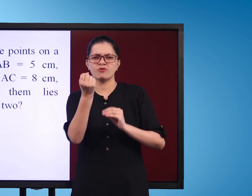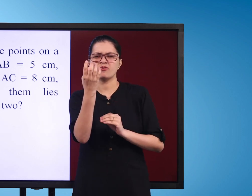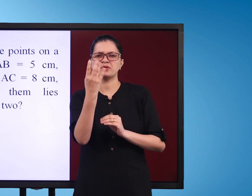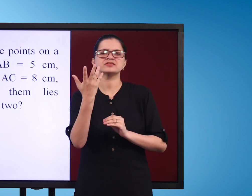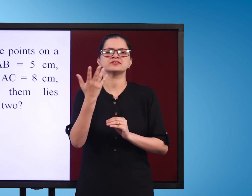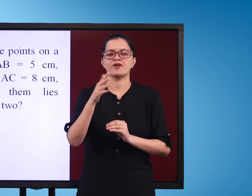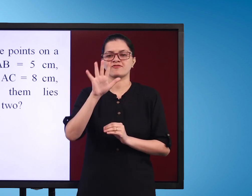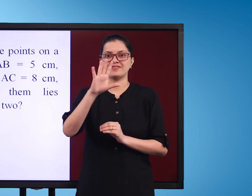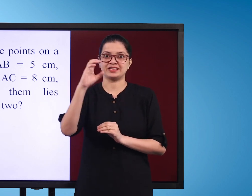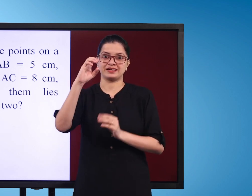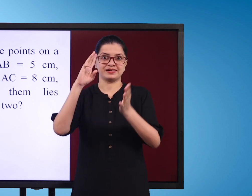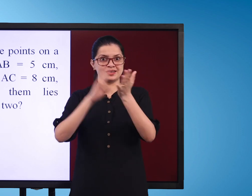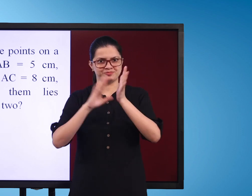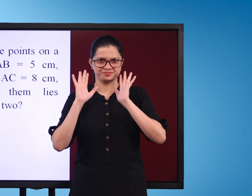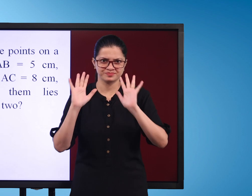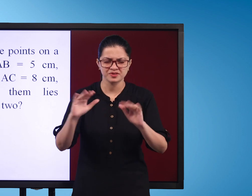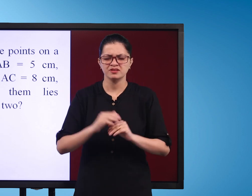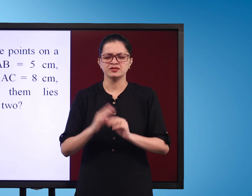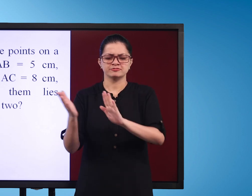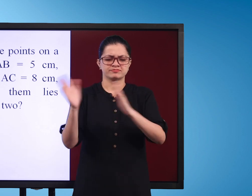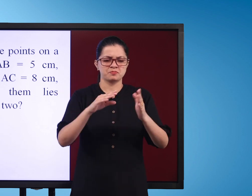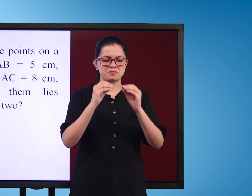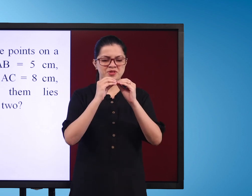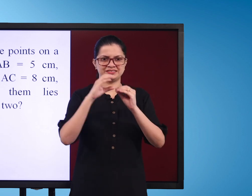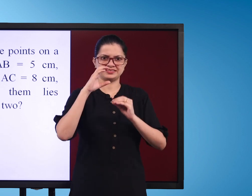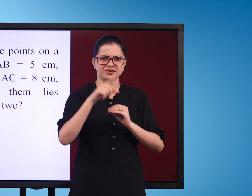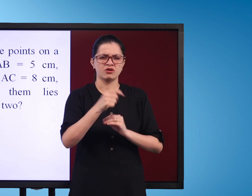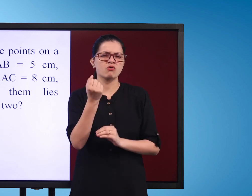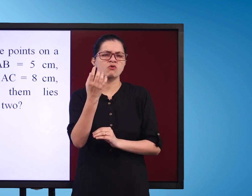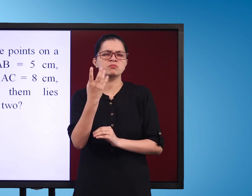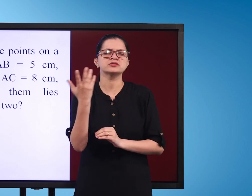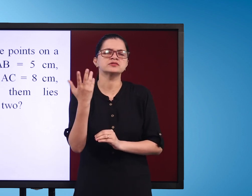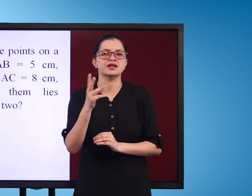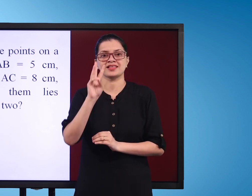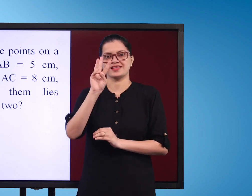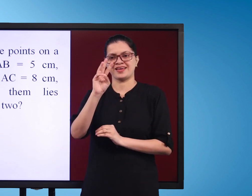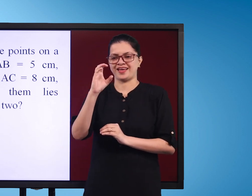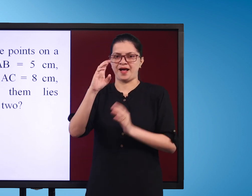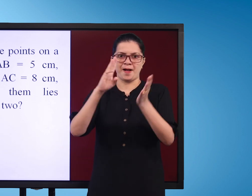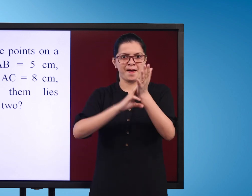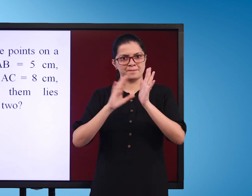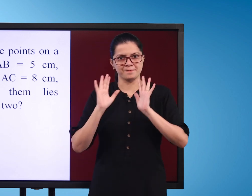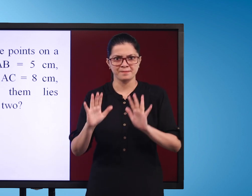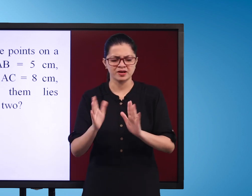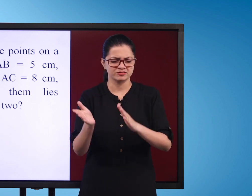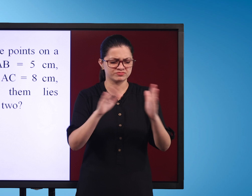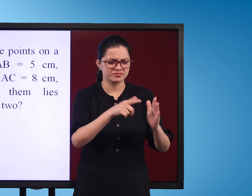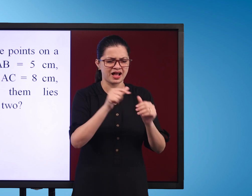AB is equal to 5 centimeters, BC is equal to 3 centimeters, and AC is equal to